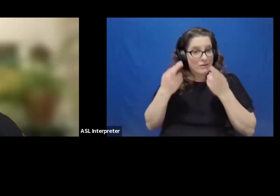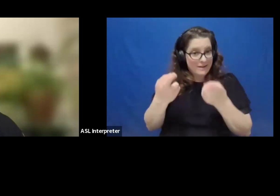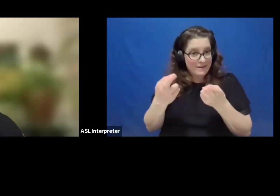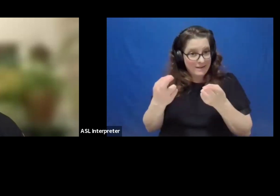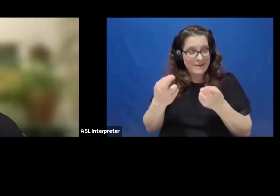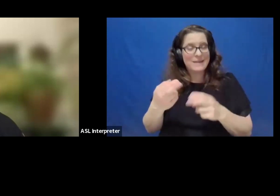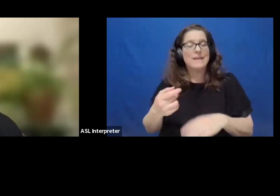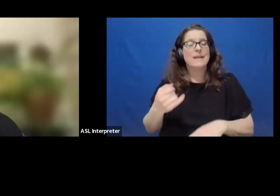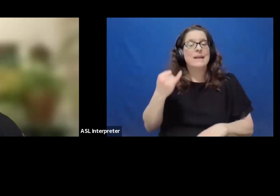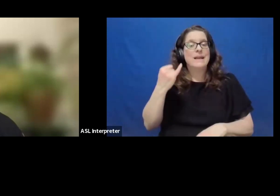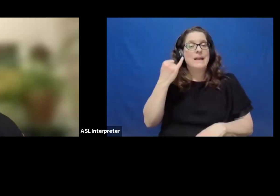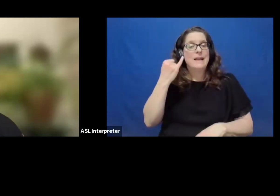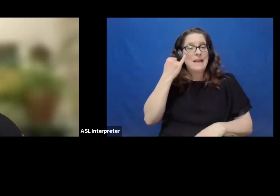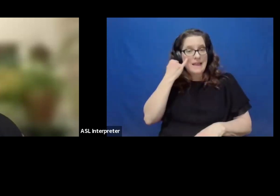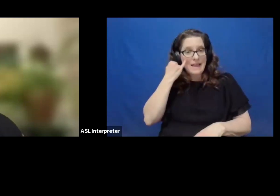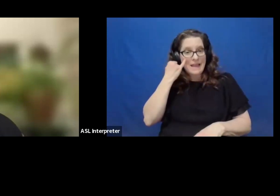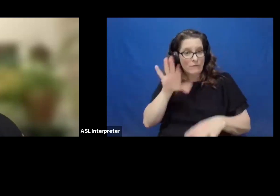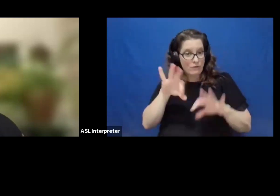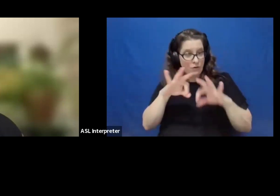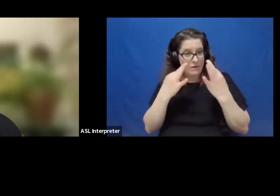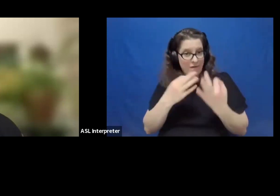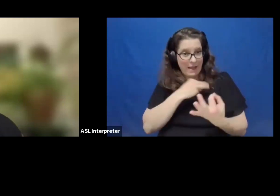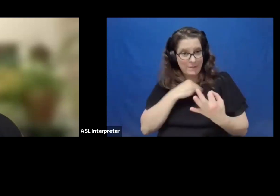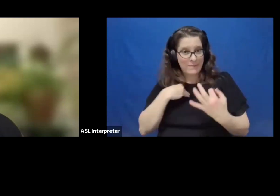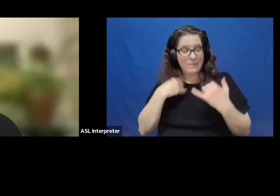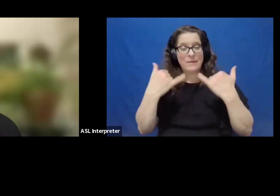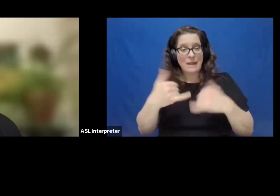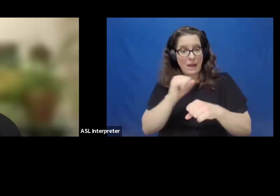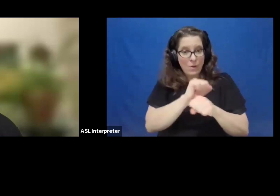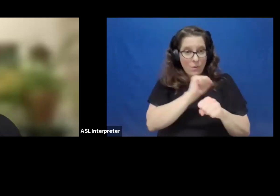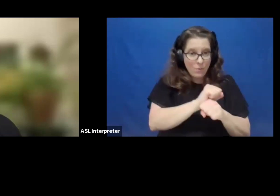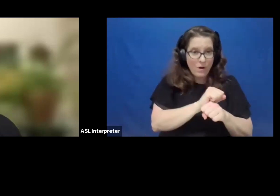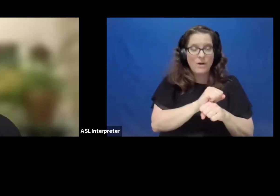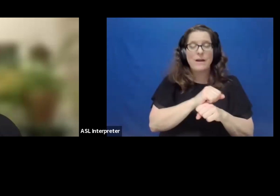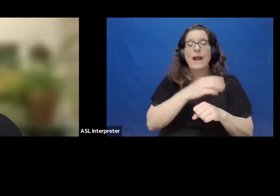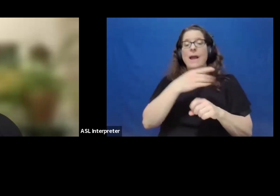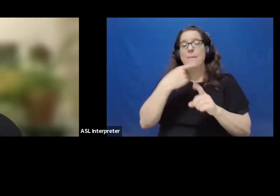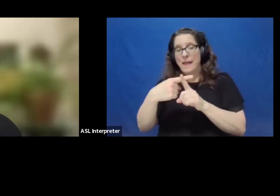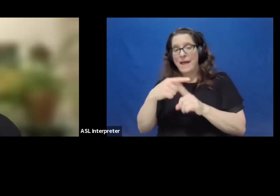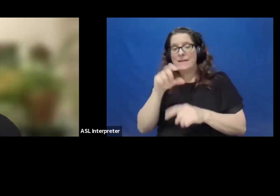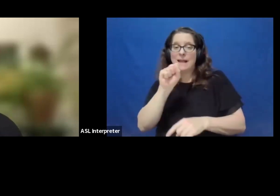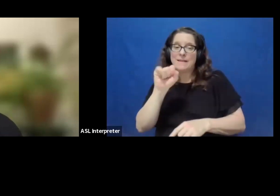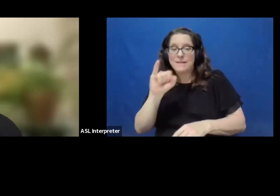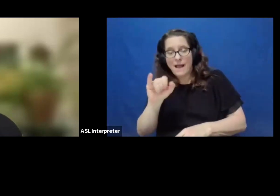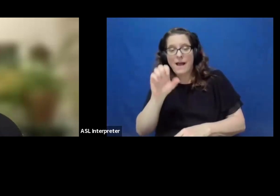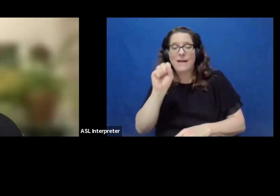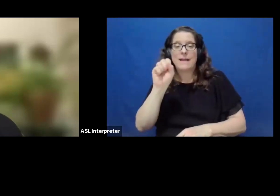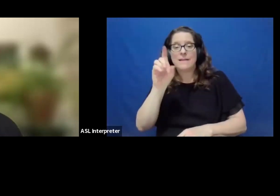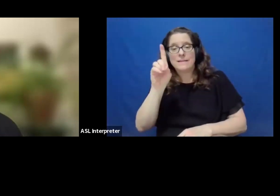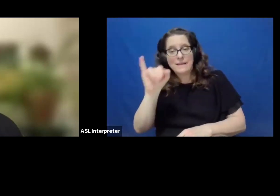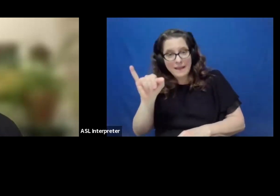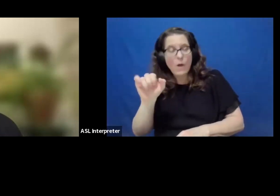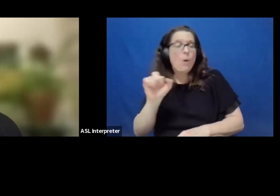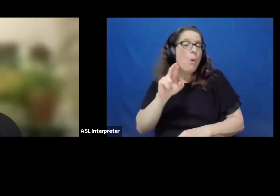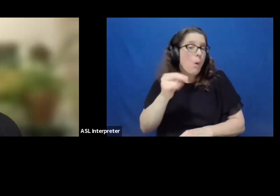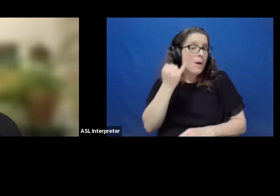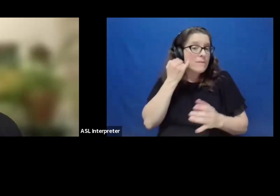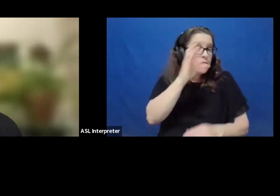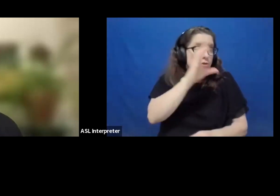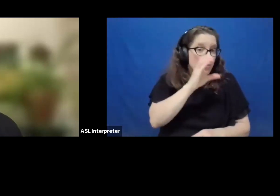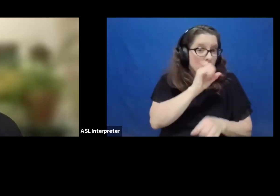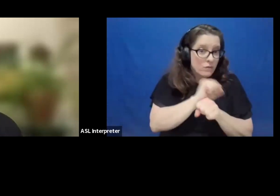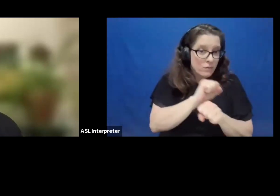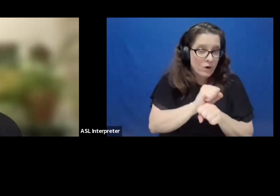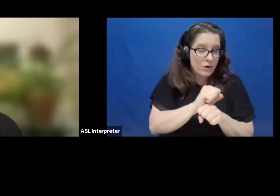is currently working and Yes. getting SSI or SSDI, or if they're actively seeking work,